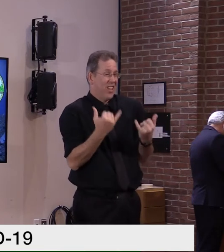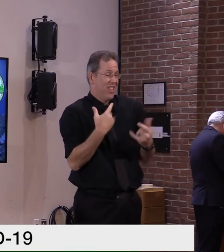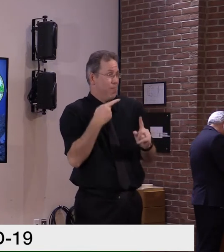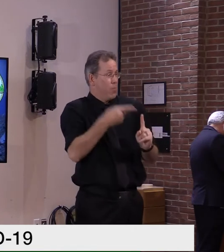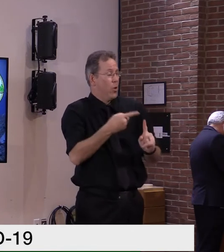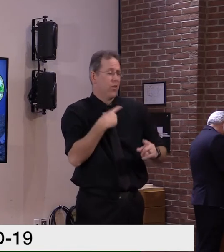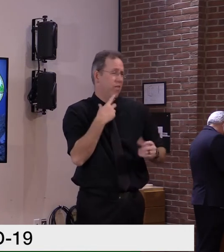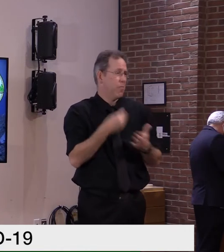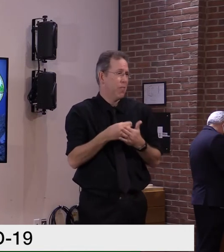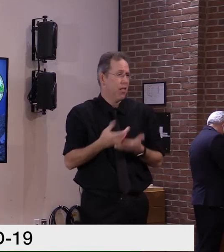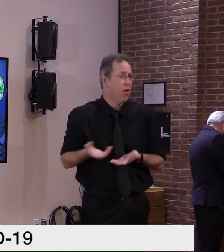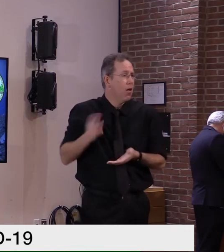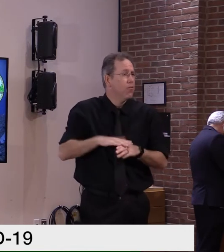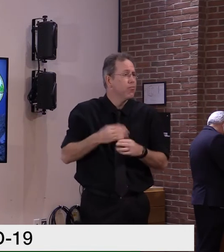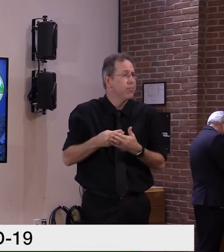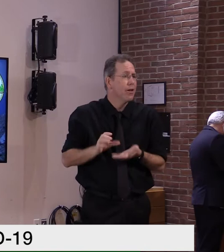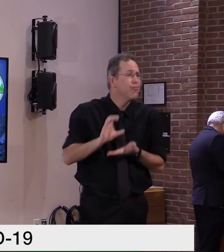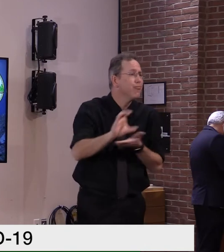thank